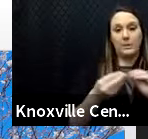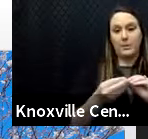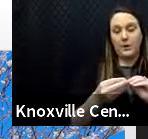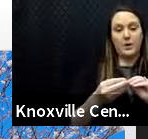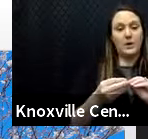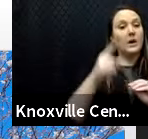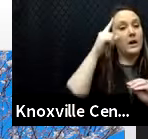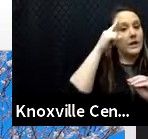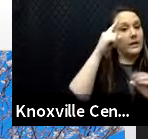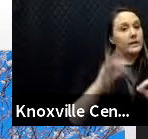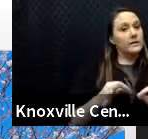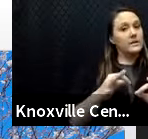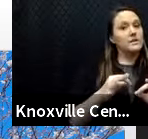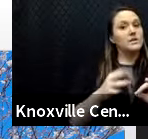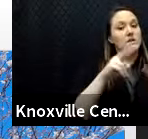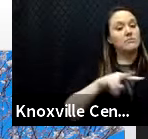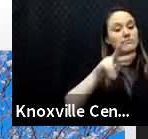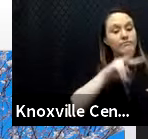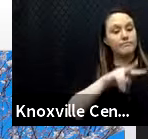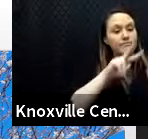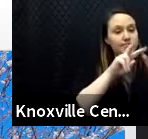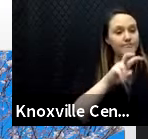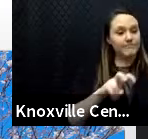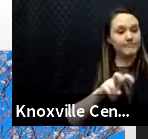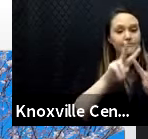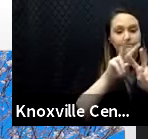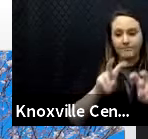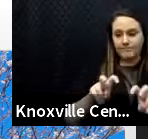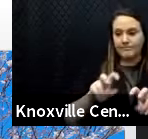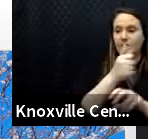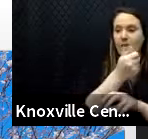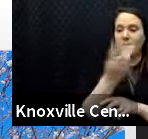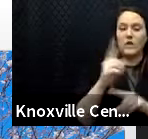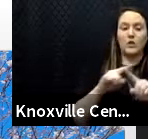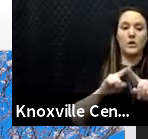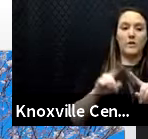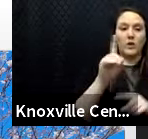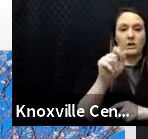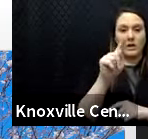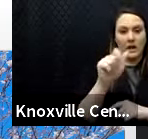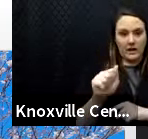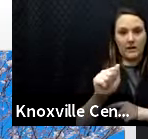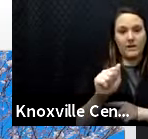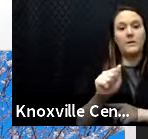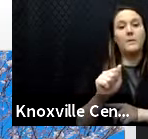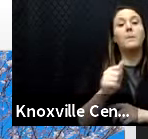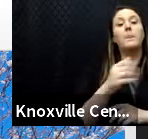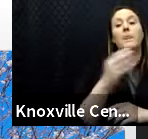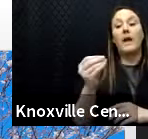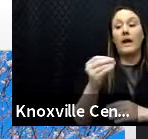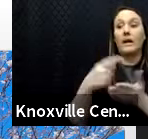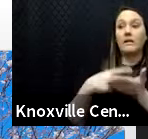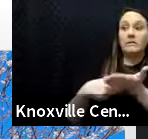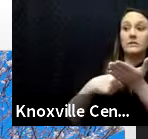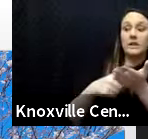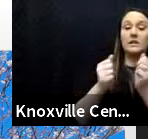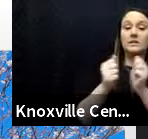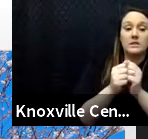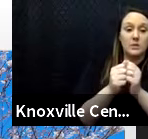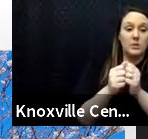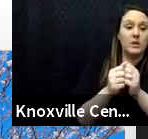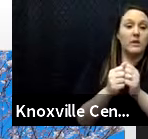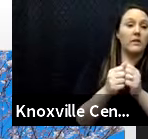Decisions must be made by looking at multiple data points and trends while incorporating public health expertise and developments in science